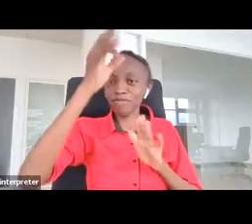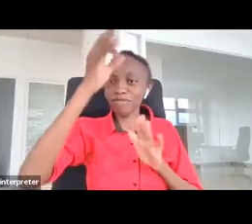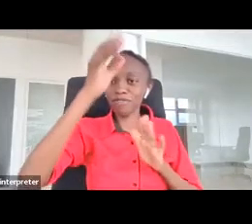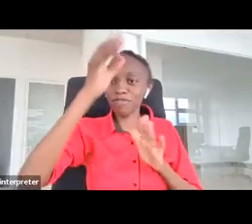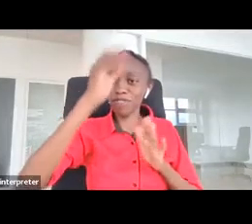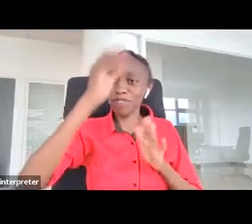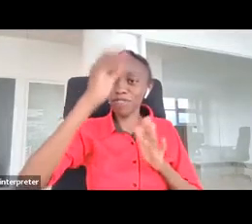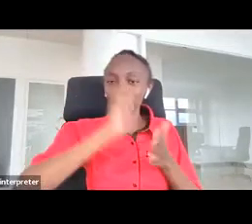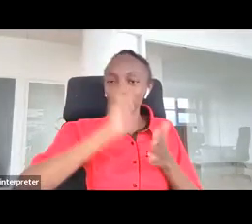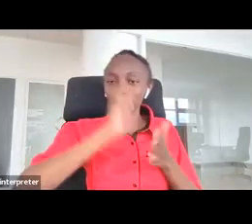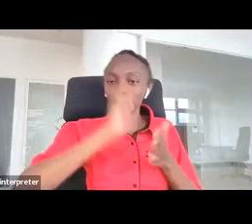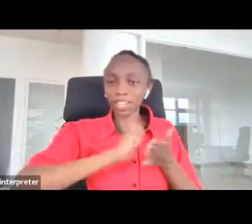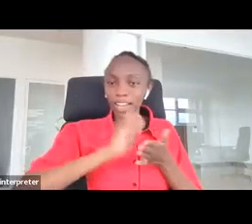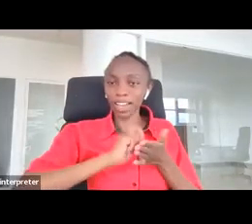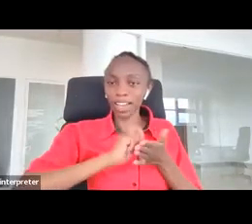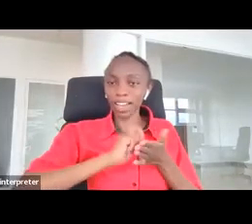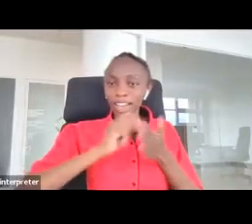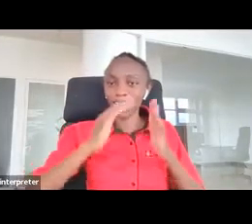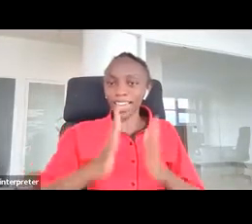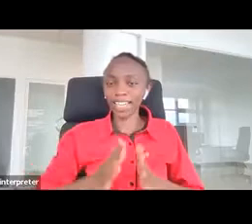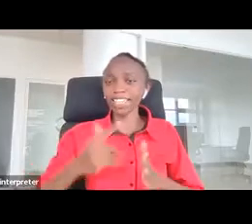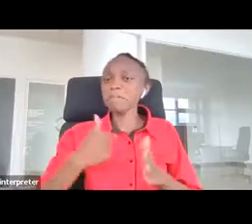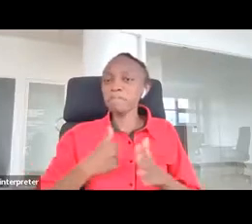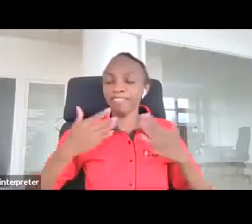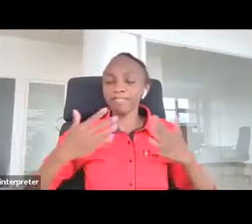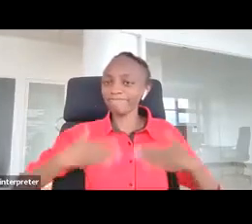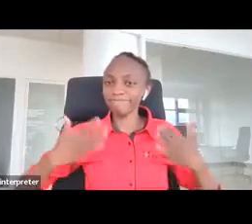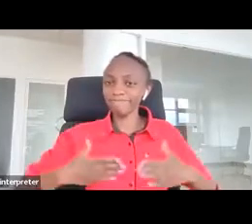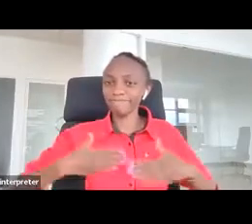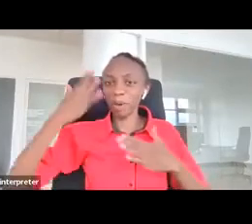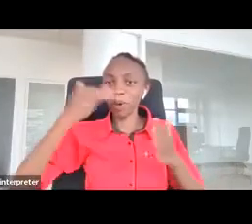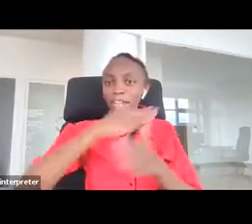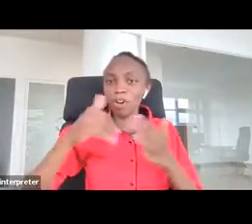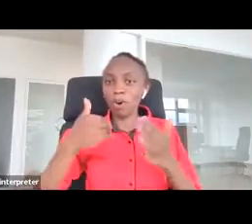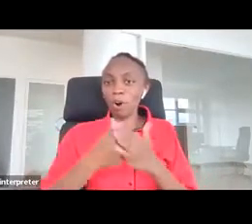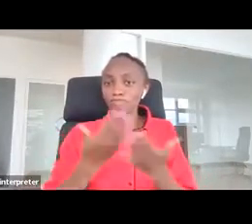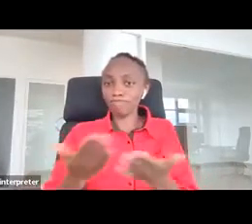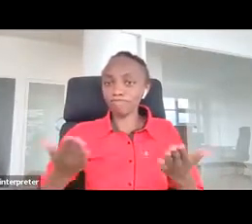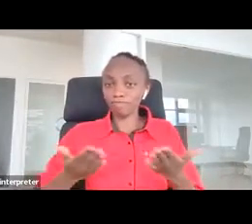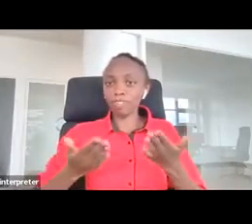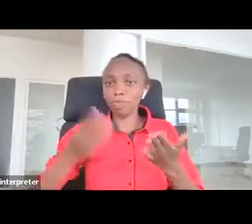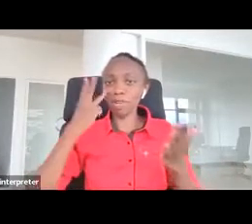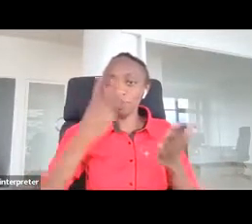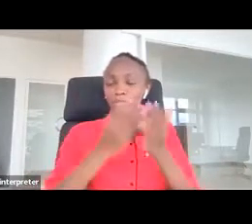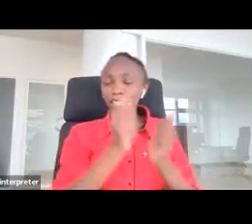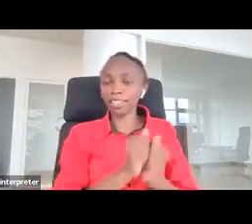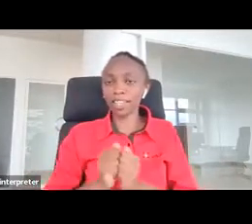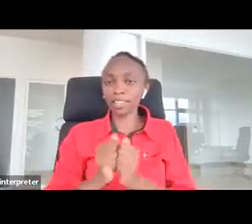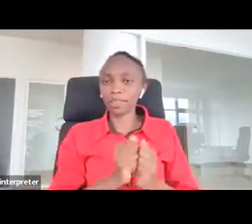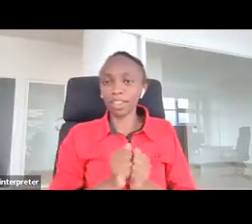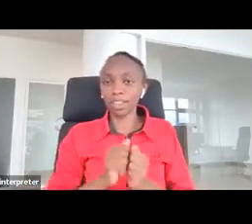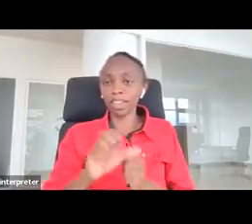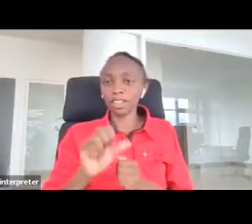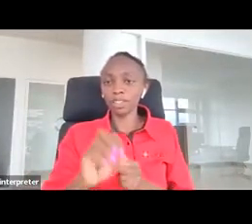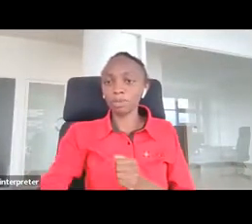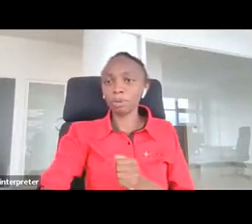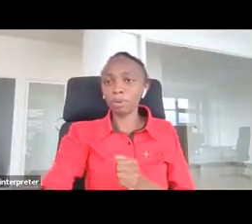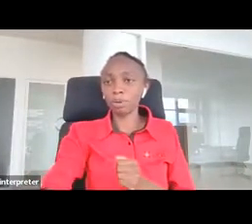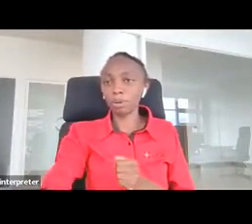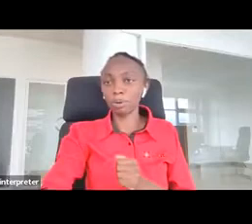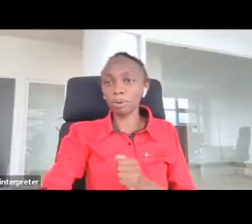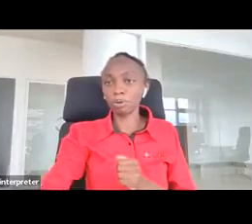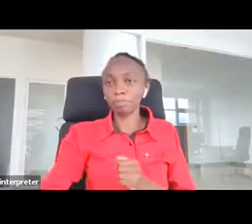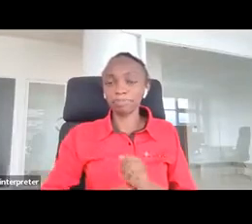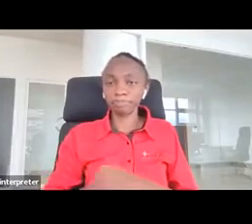happy that we are all here to witness this together. And so I think that